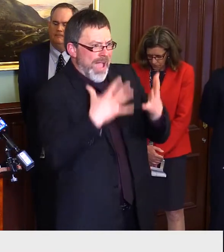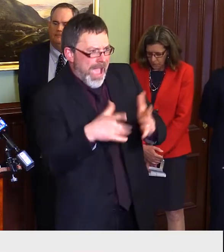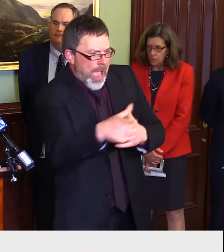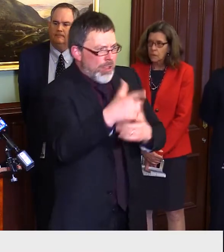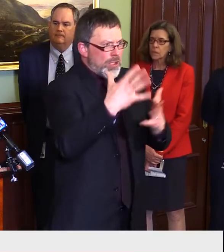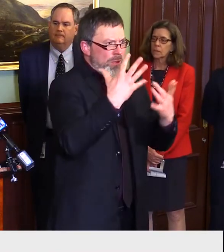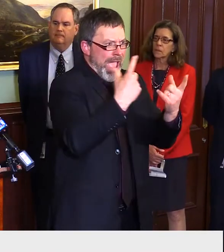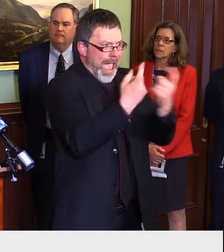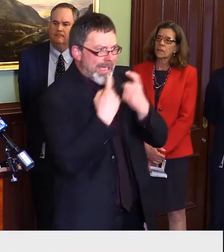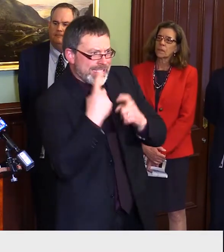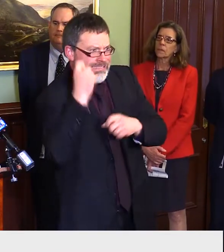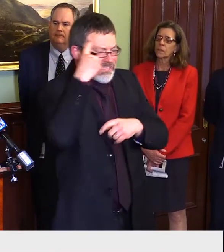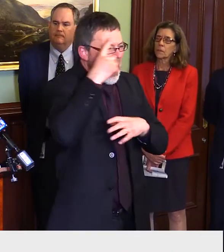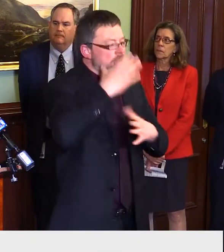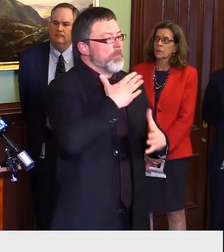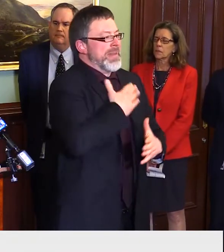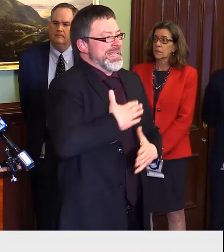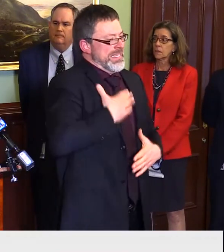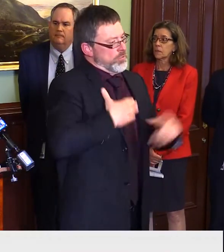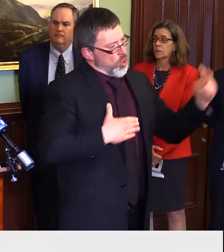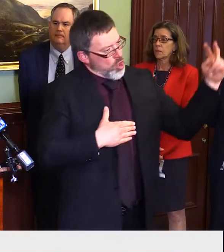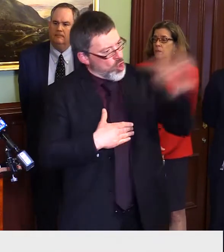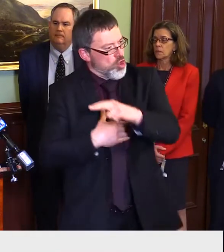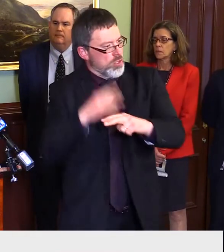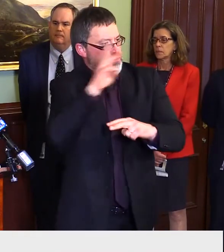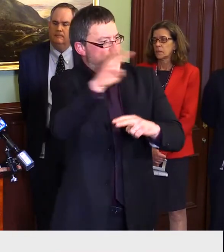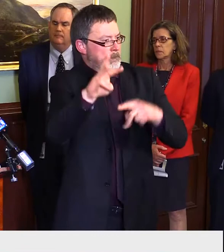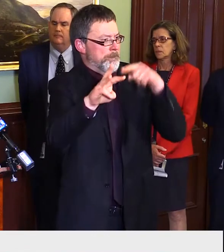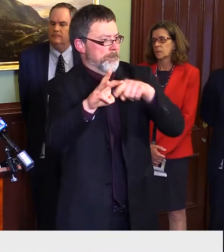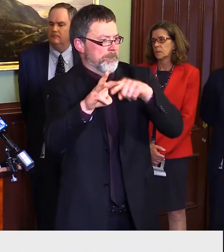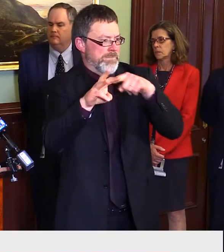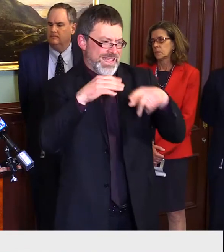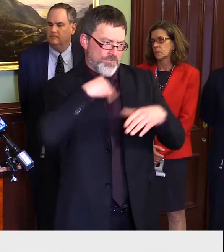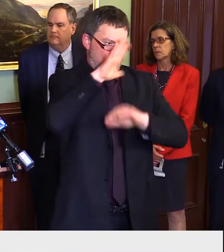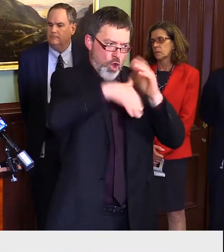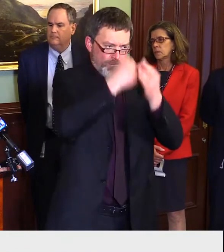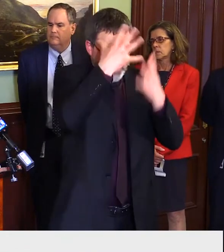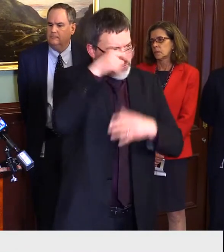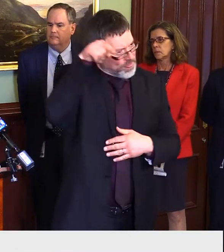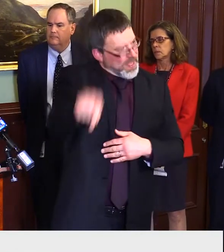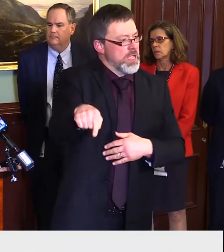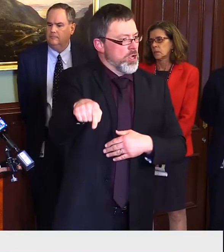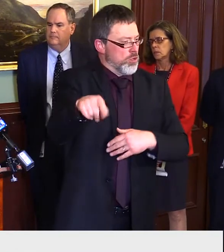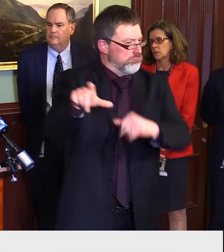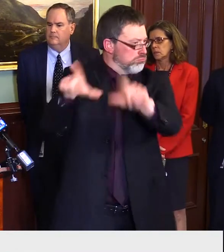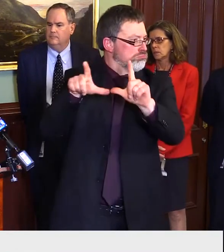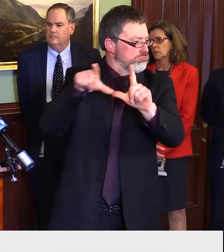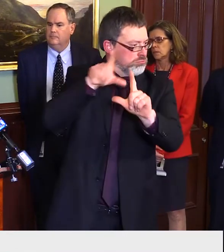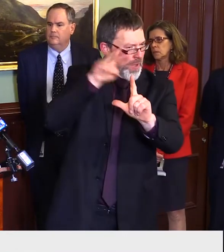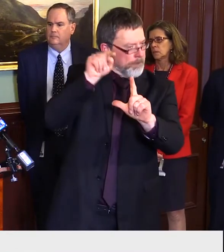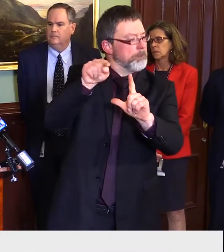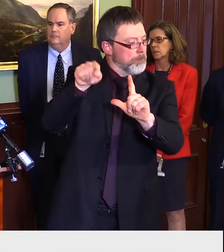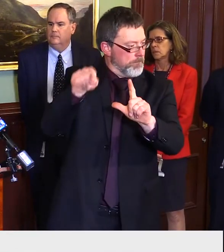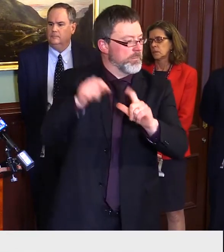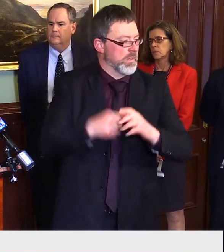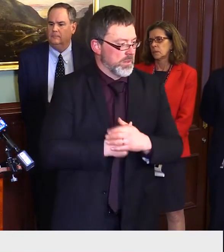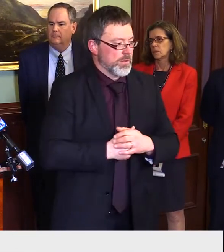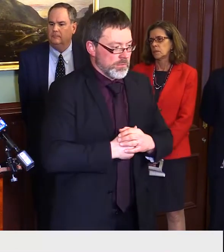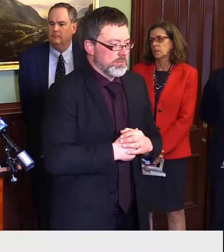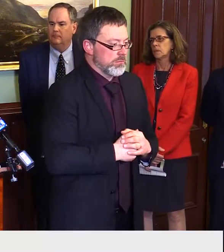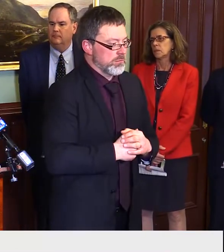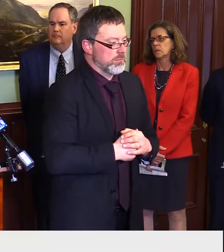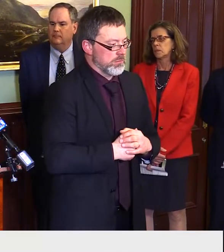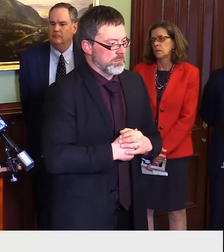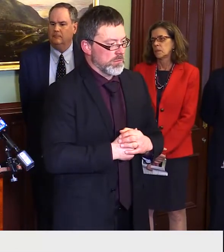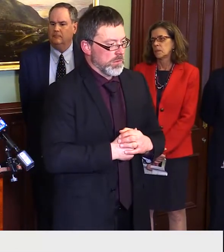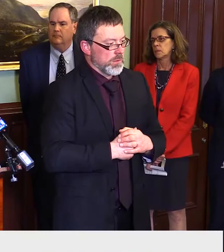vulnerable Vermonters. We ask that everybody in Vermont join us in this effort. If you're sick, stay home. Forgo